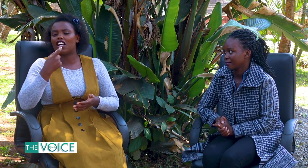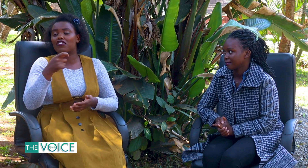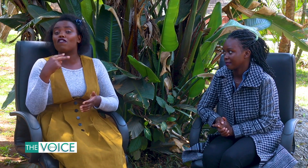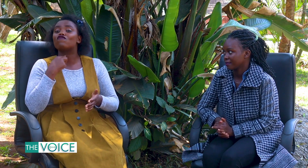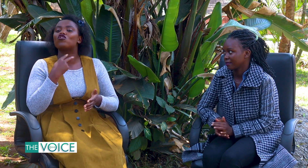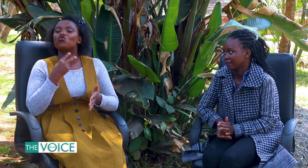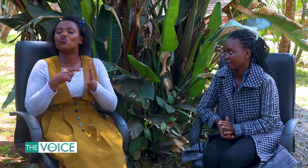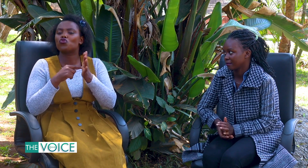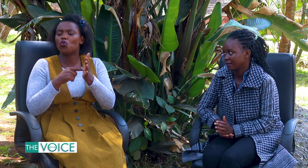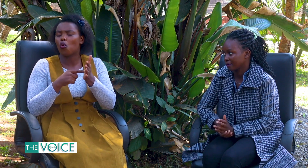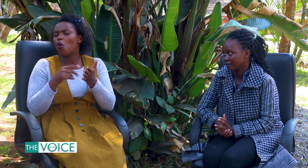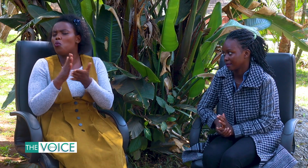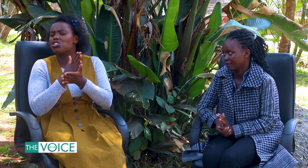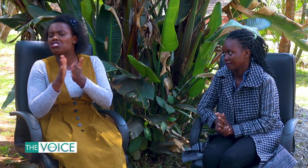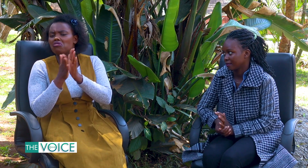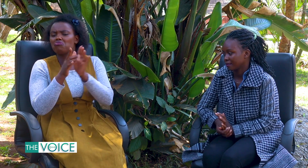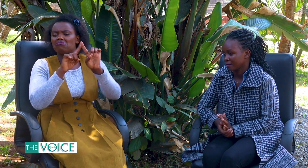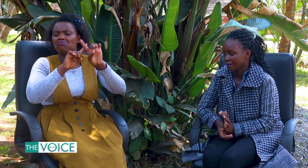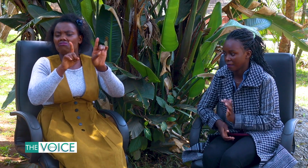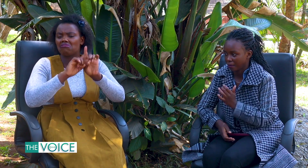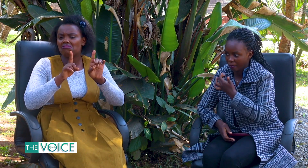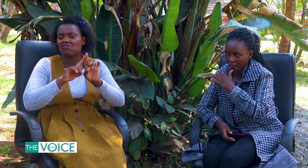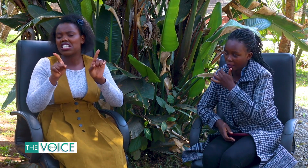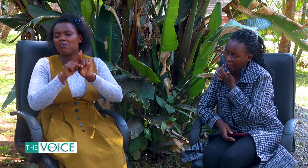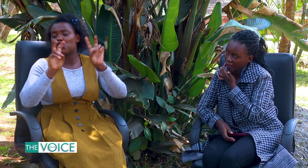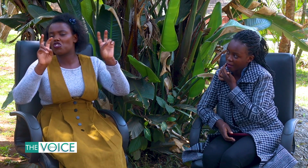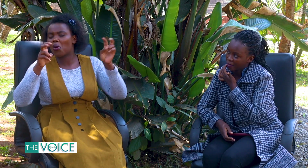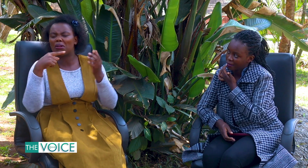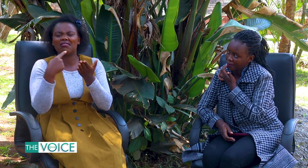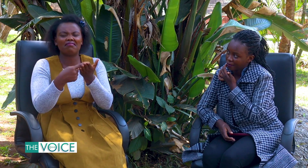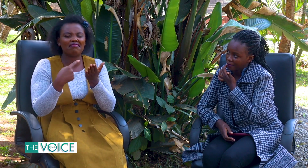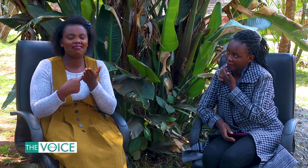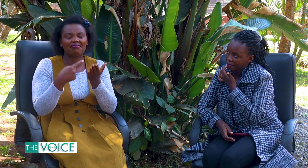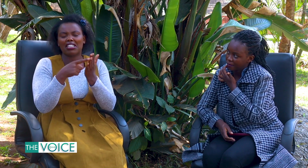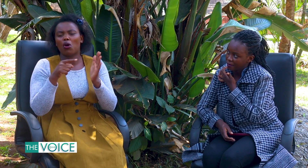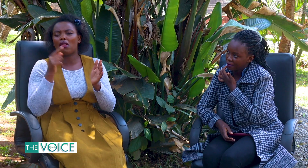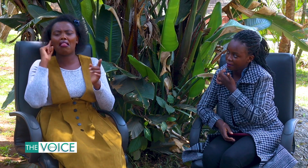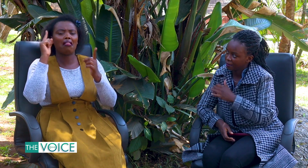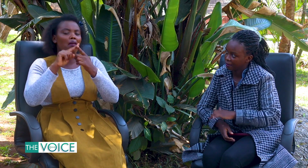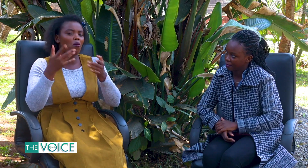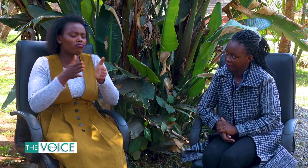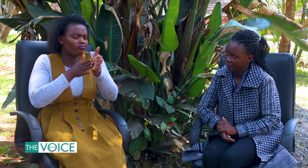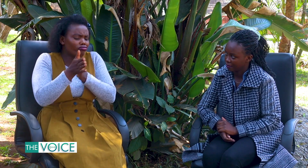Before we continue, always ensure that you watch us on all our platforms. We